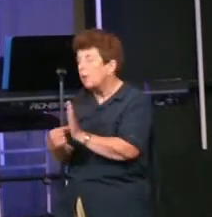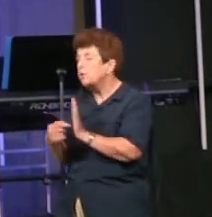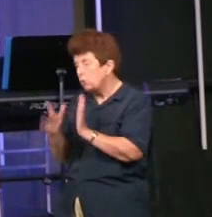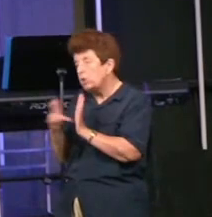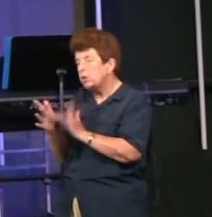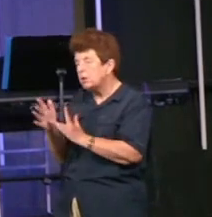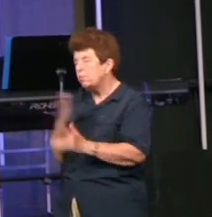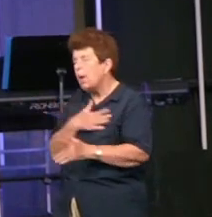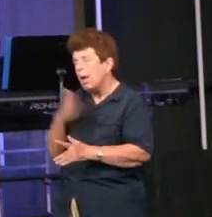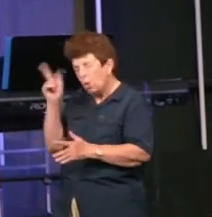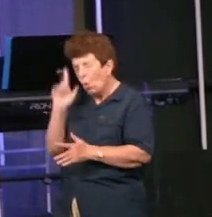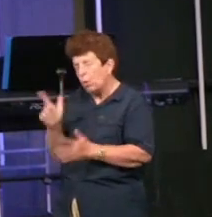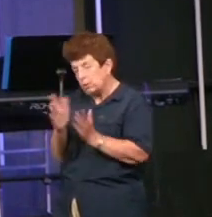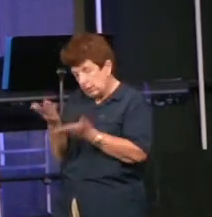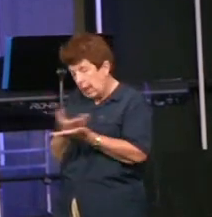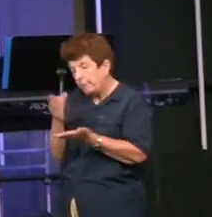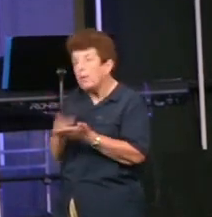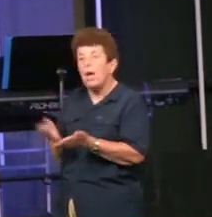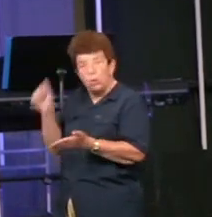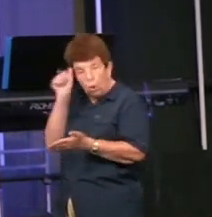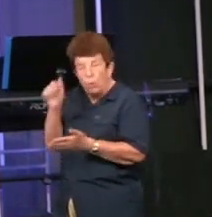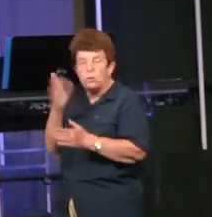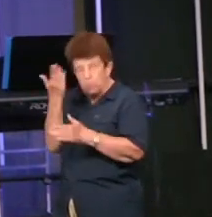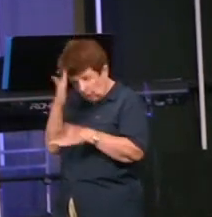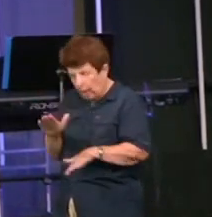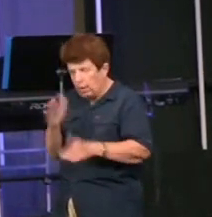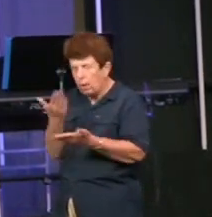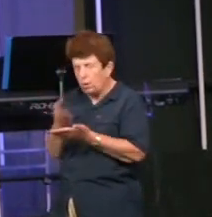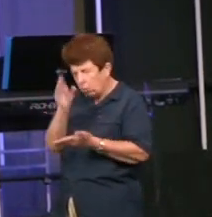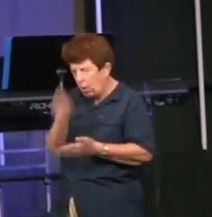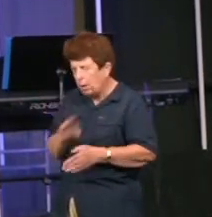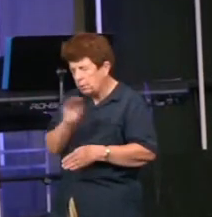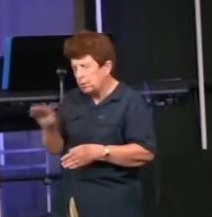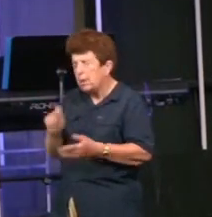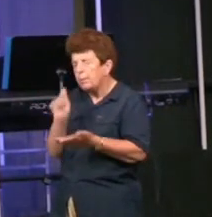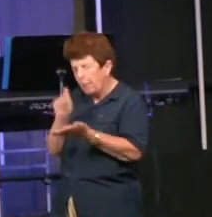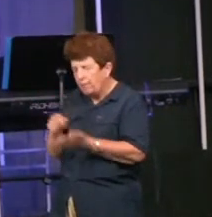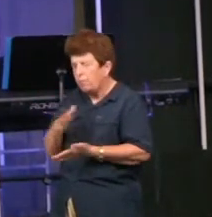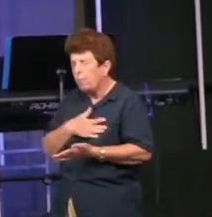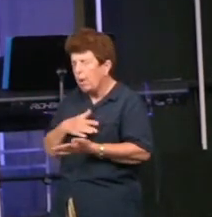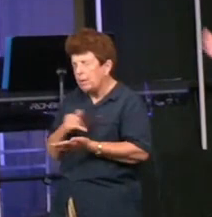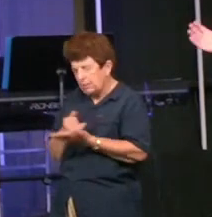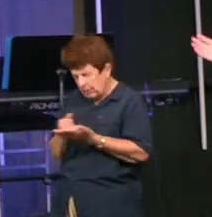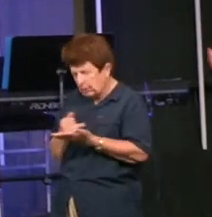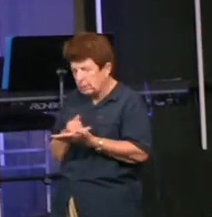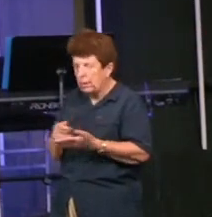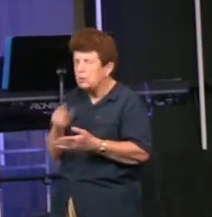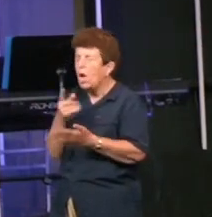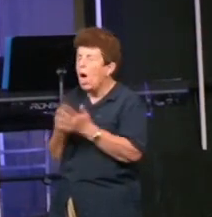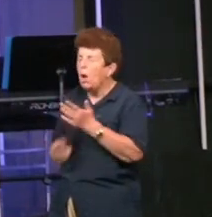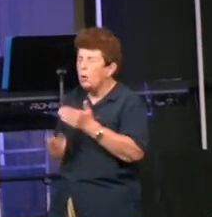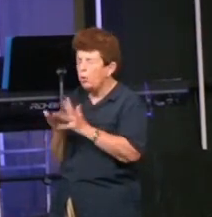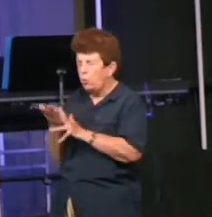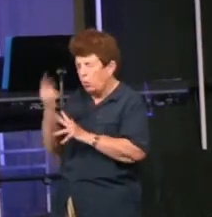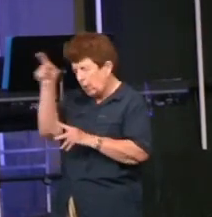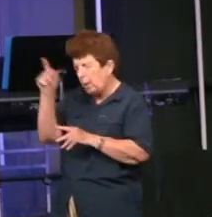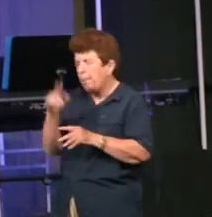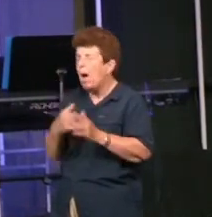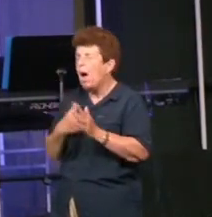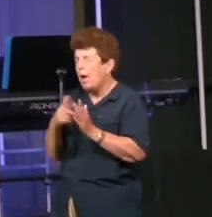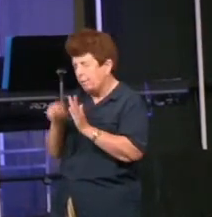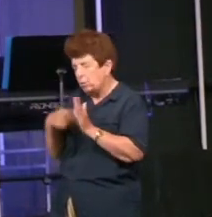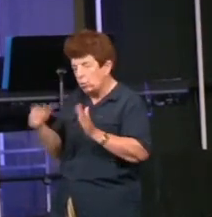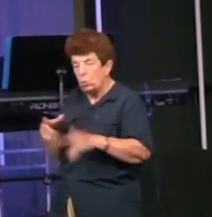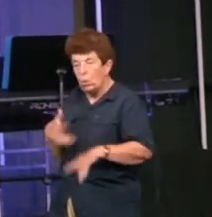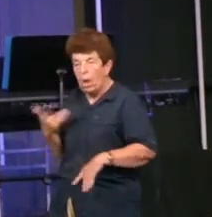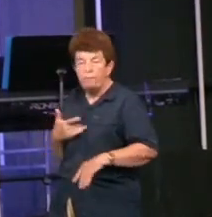my Lord and Savior. I know that he died on a cross for my sins and he's paid the price and that it's only through him that I have eternal life.